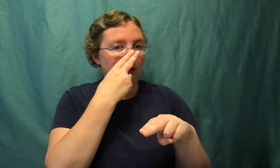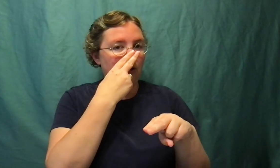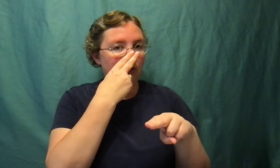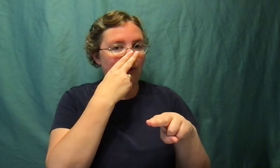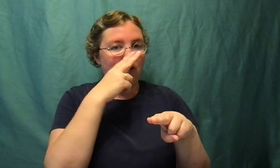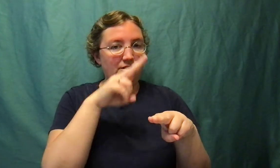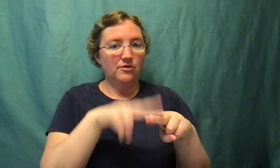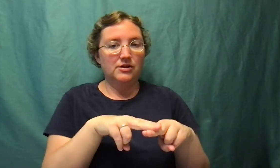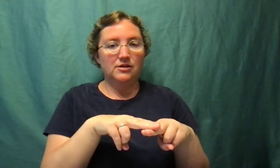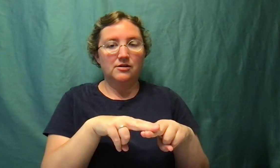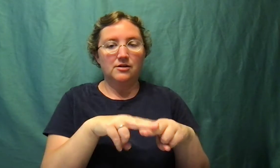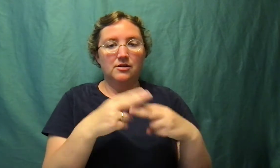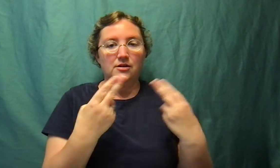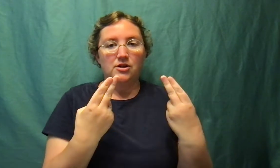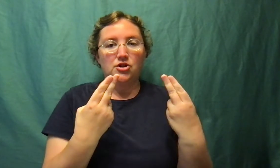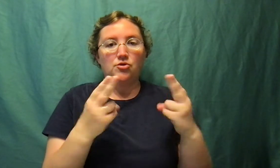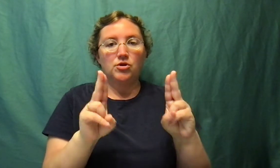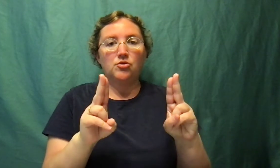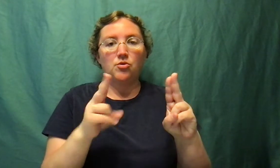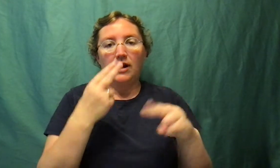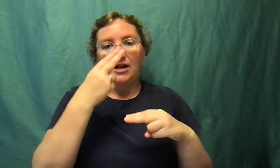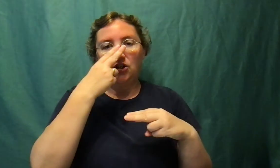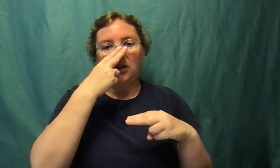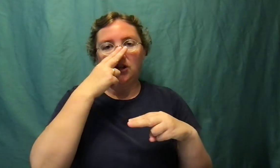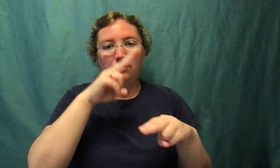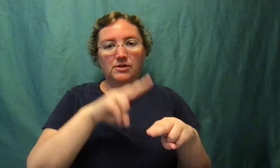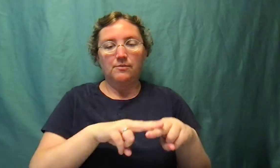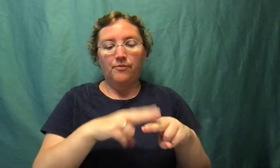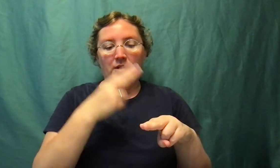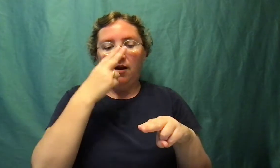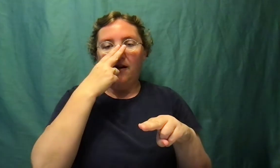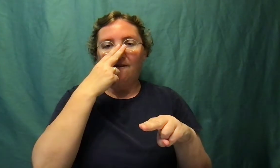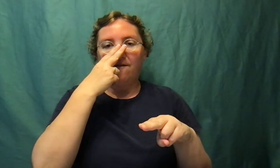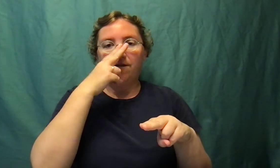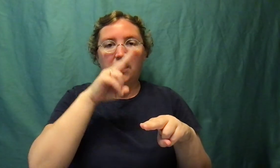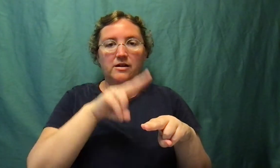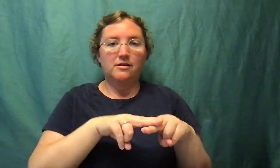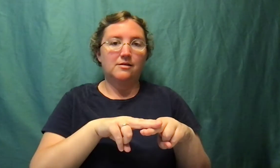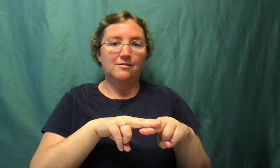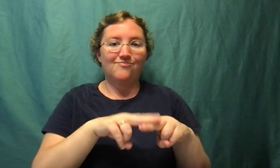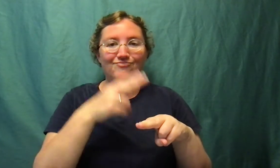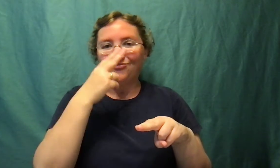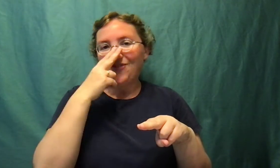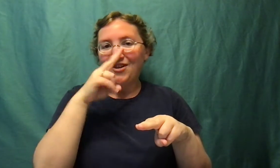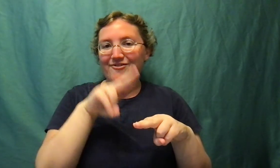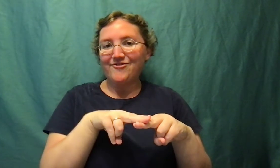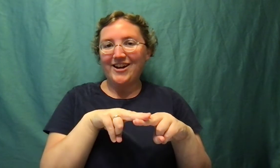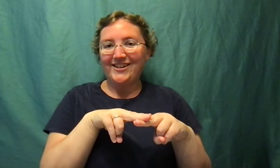nose with my fingers. The two U or H hand shapes. Fun. Fun.